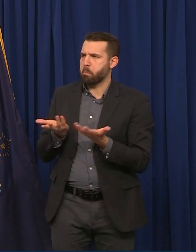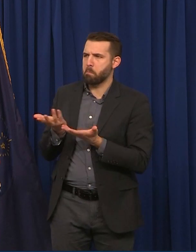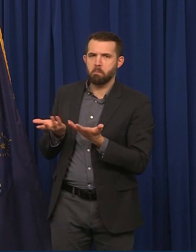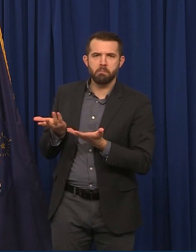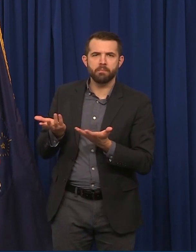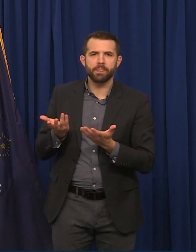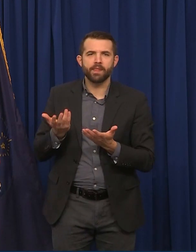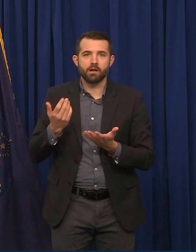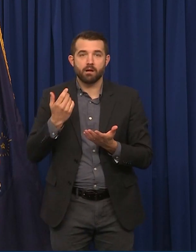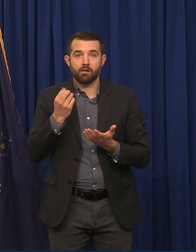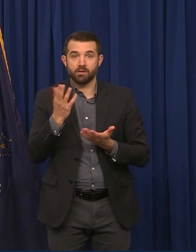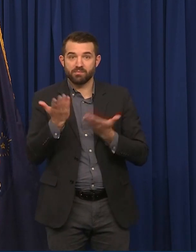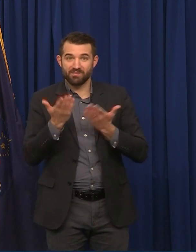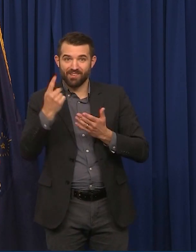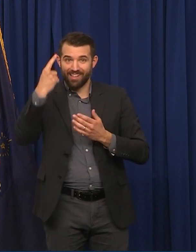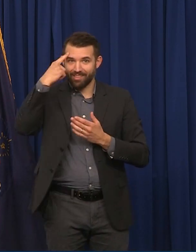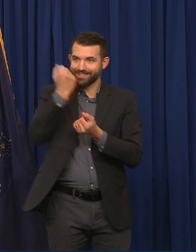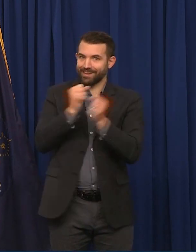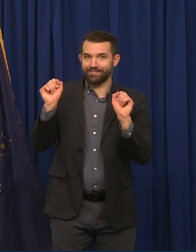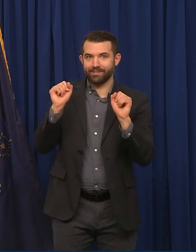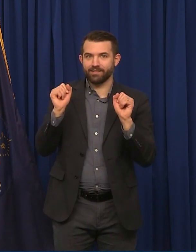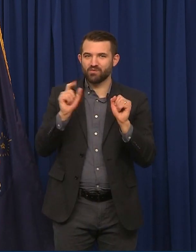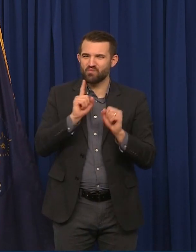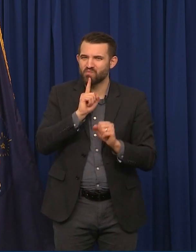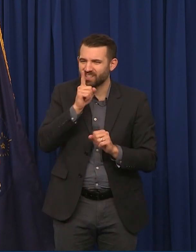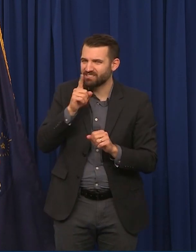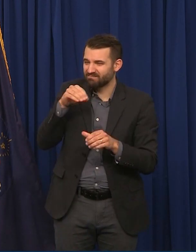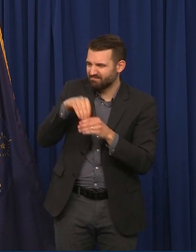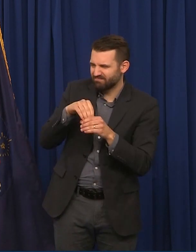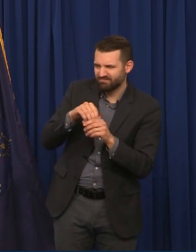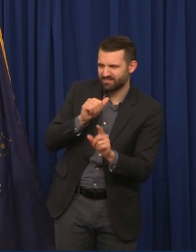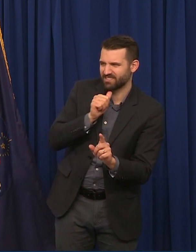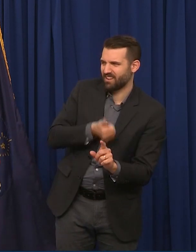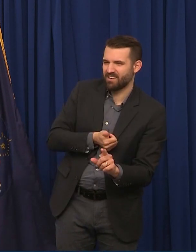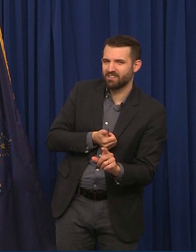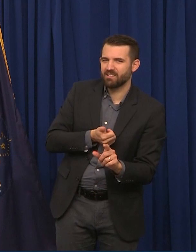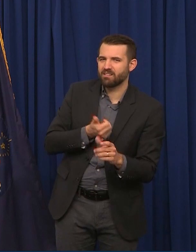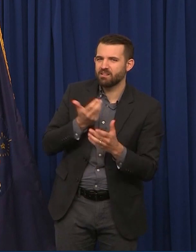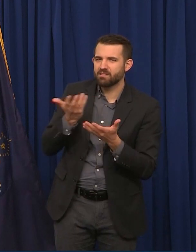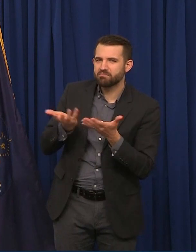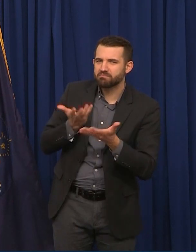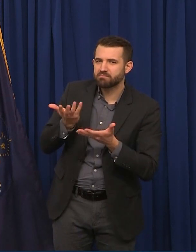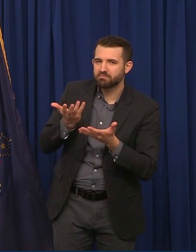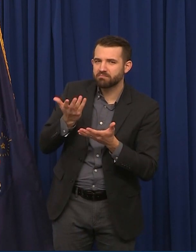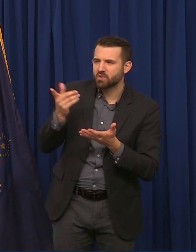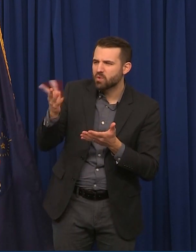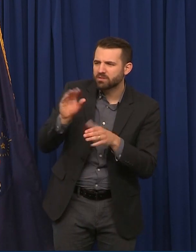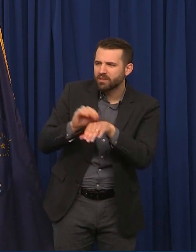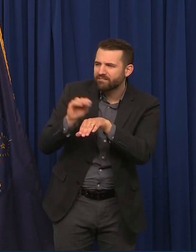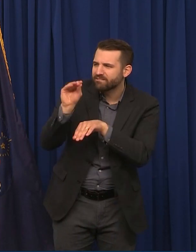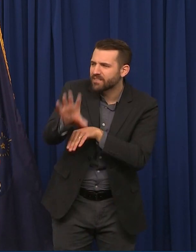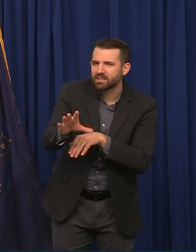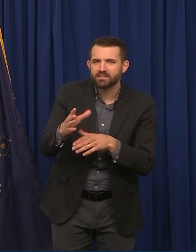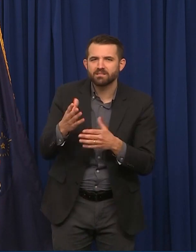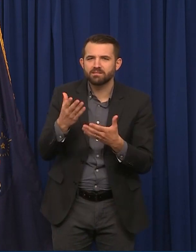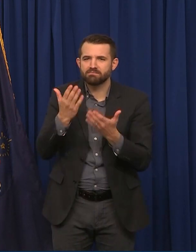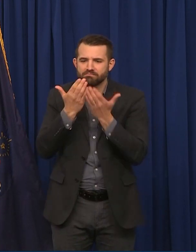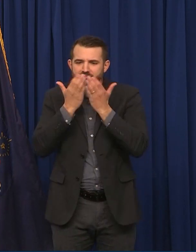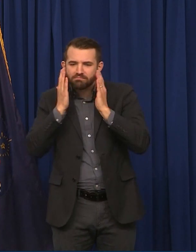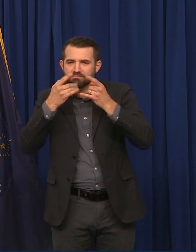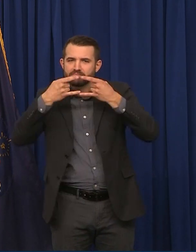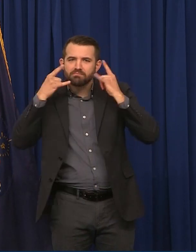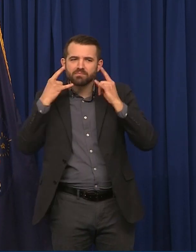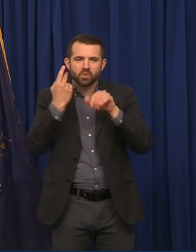security if they wear them? Or do they offer some protection? And if so, what are your recommendations for making them so that they are as effective as